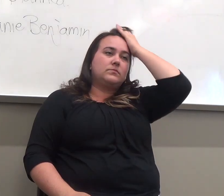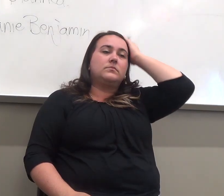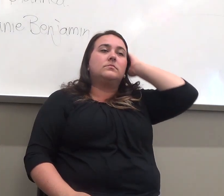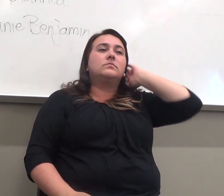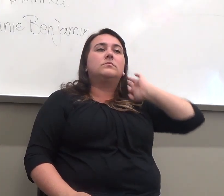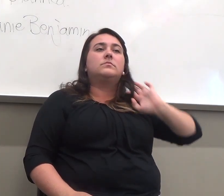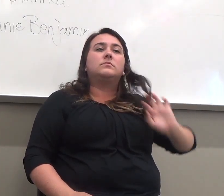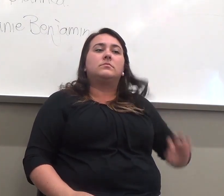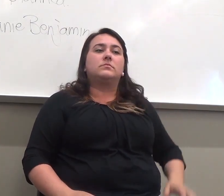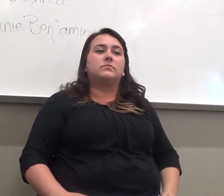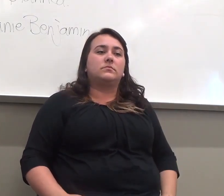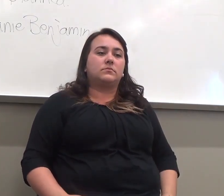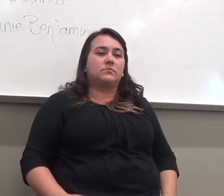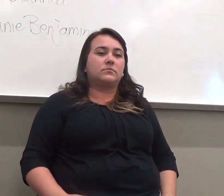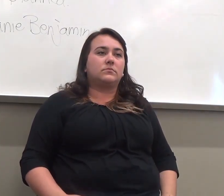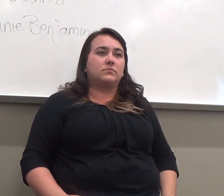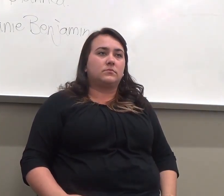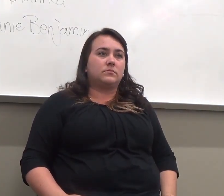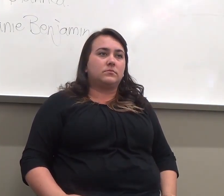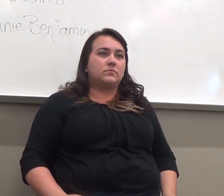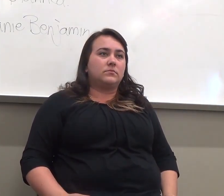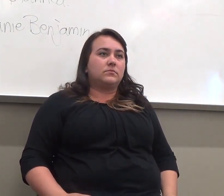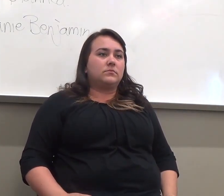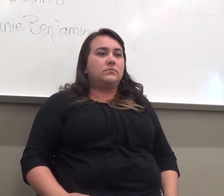do this, you're welcome to.